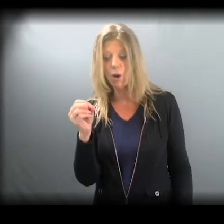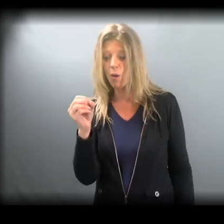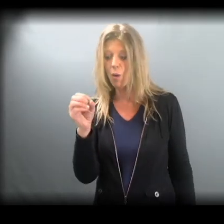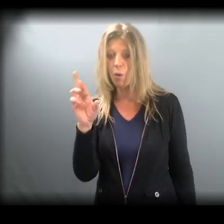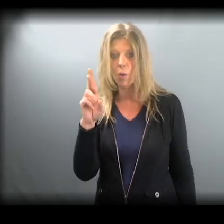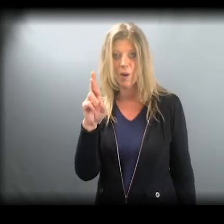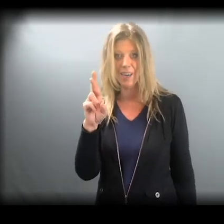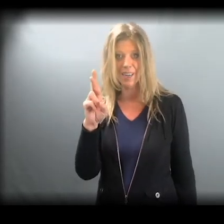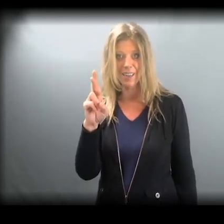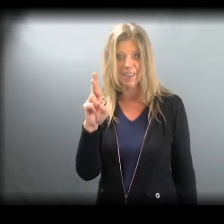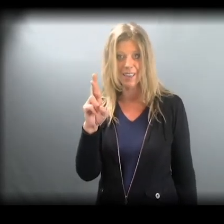or